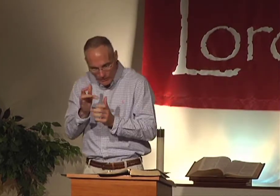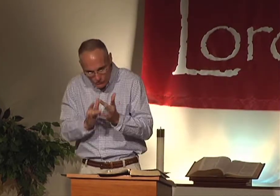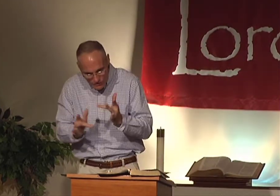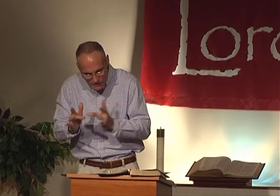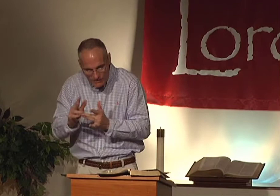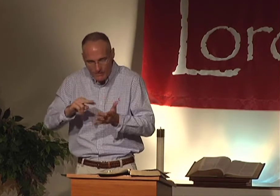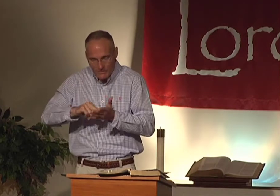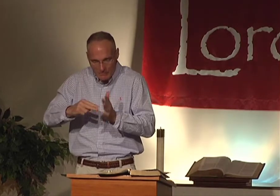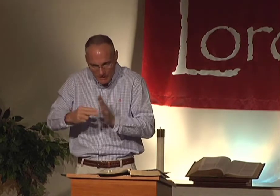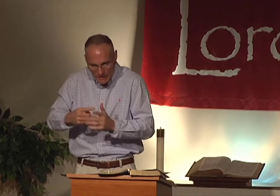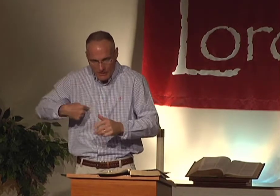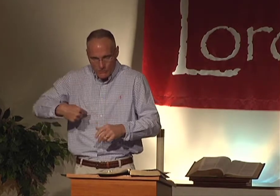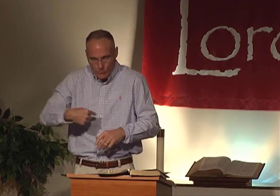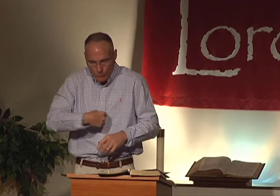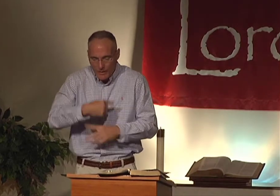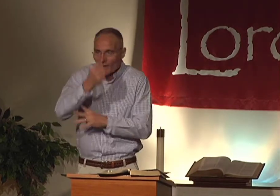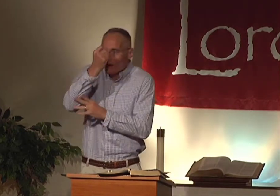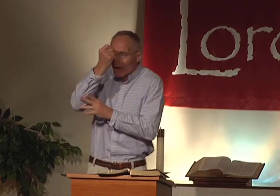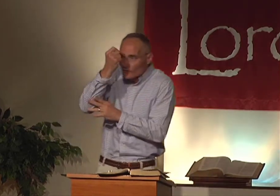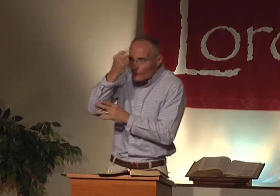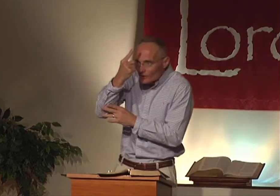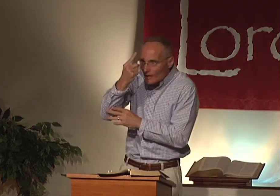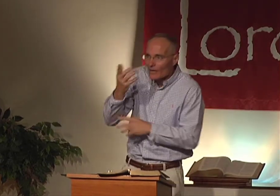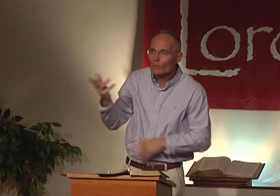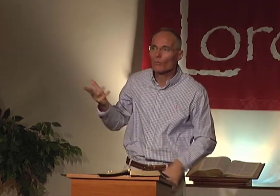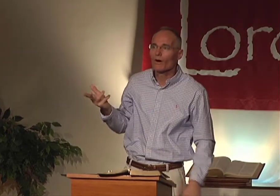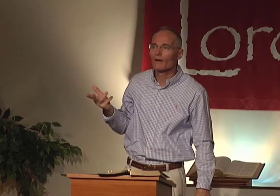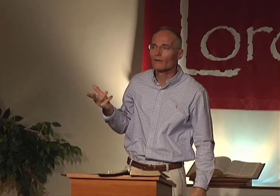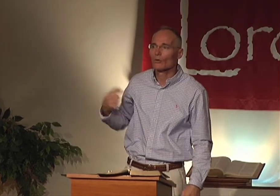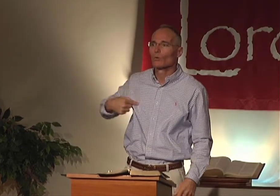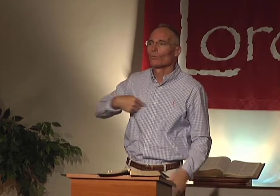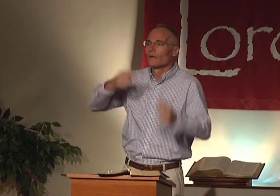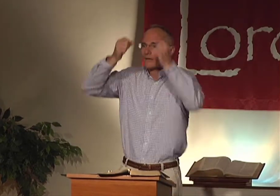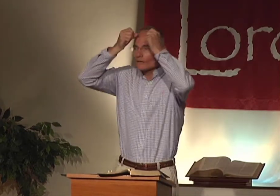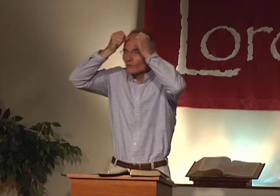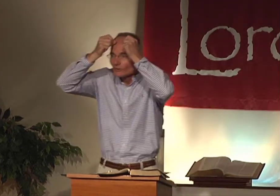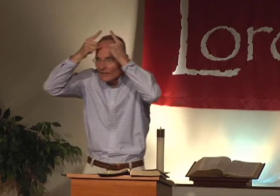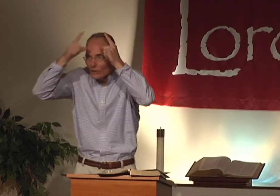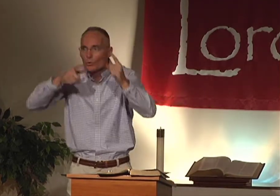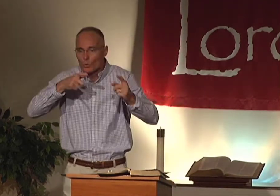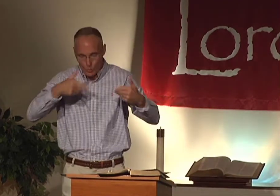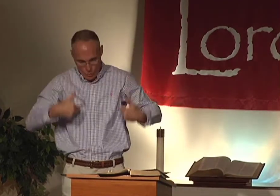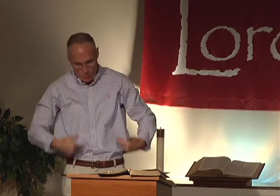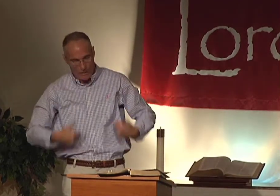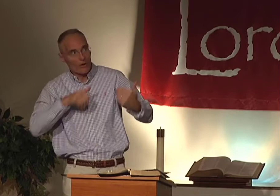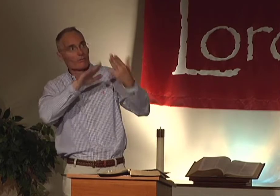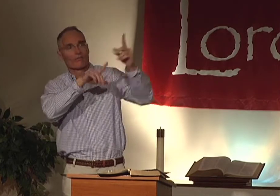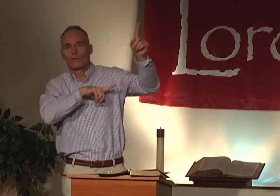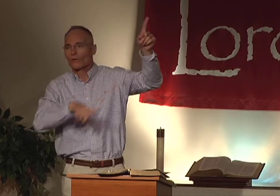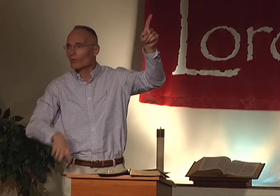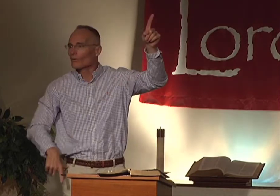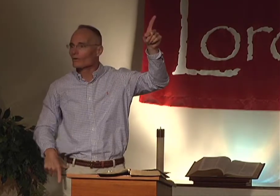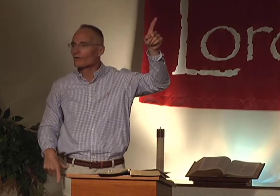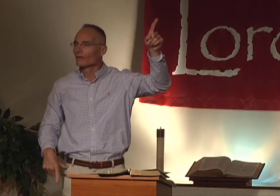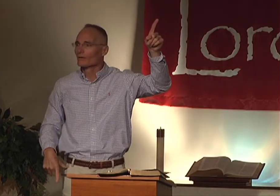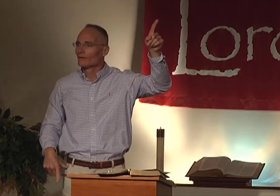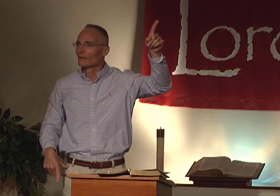Because life with Jesus means that we understand who we are before the